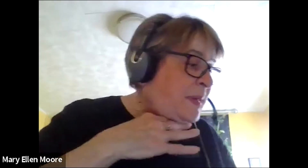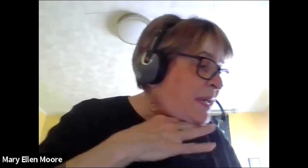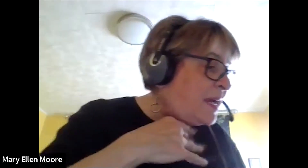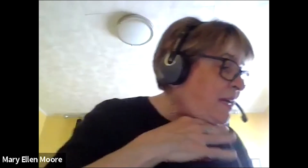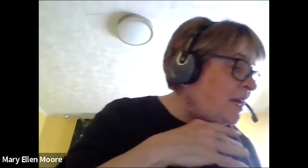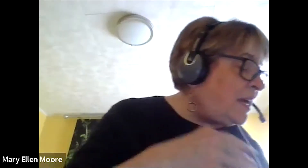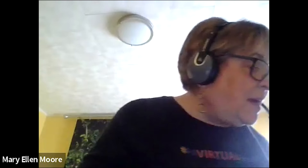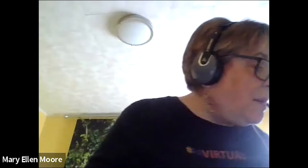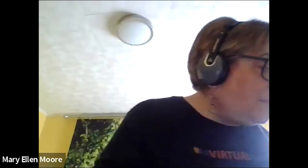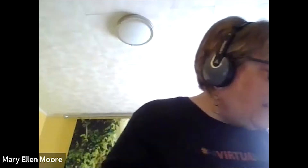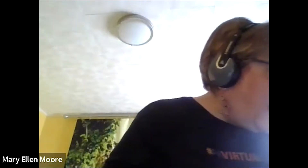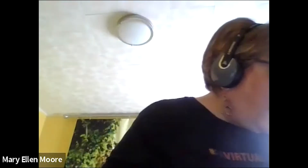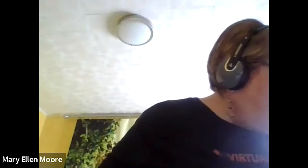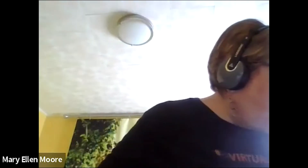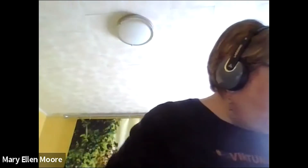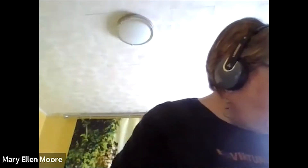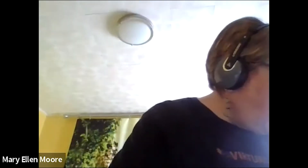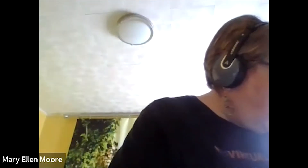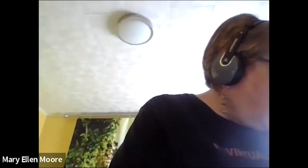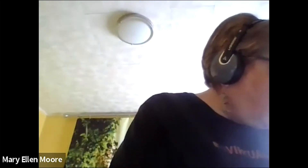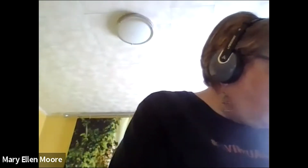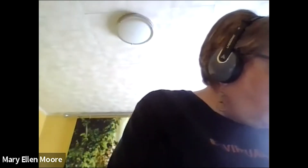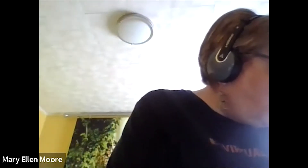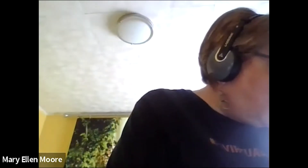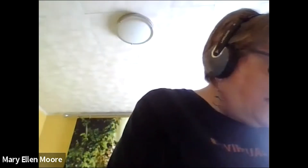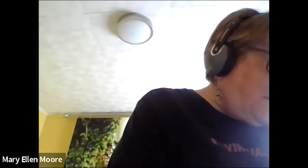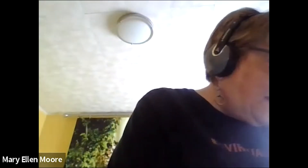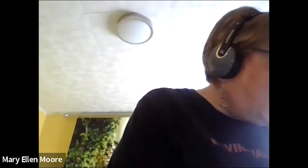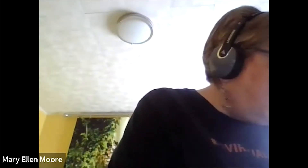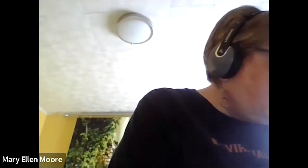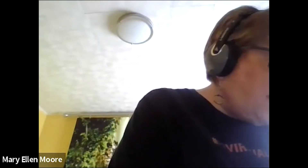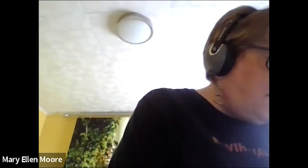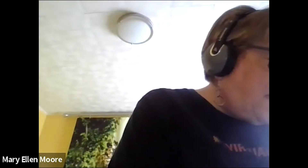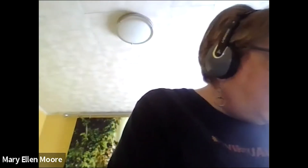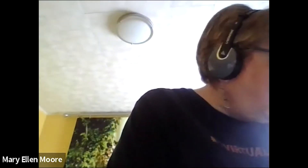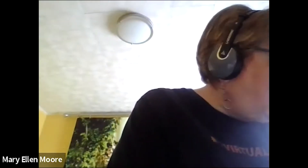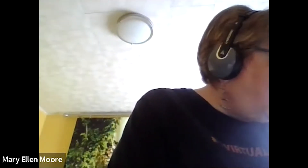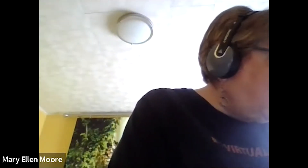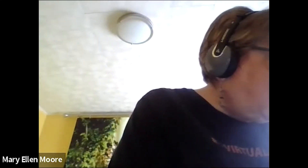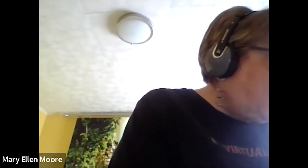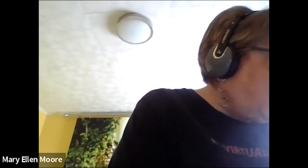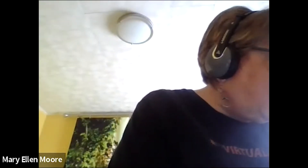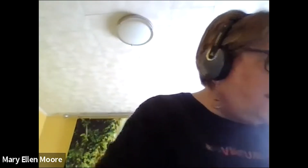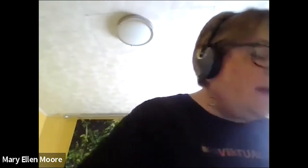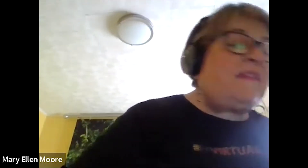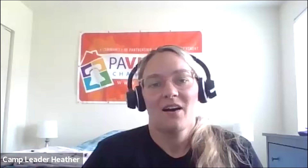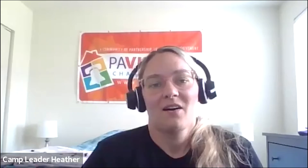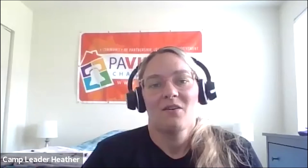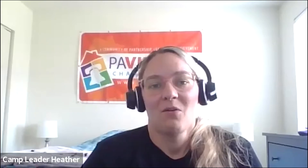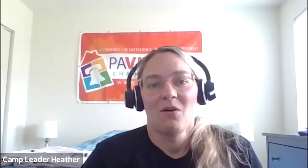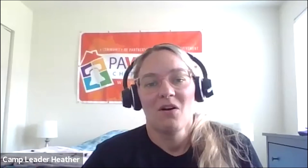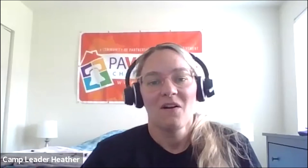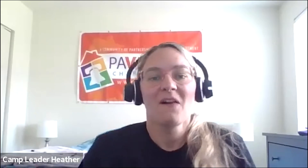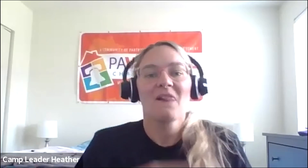pig. But I don't know if I know guinea pig. I may not know guinea pig. Wow. This is